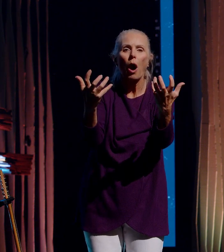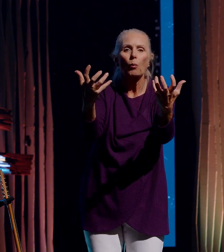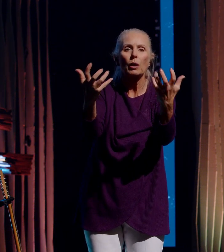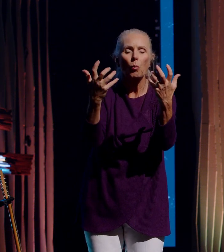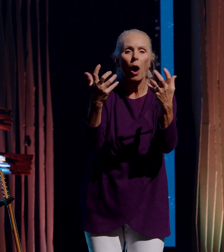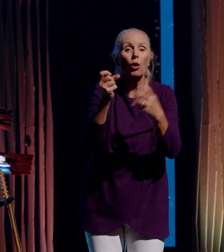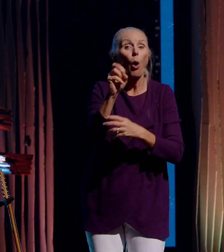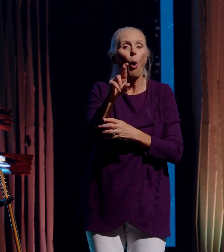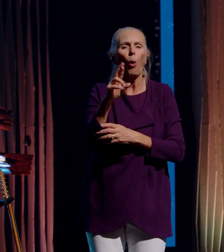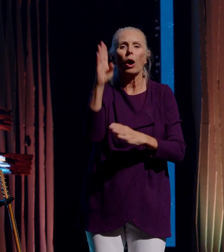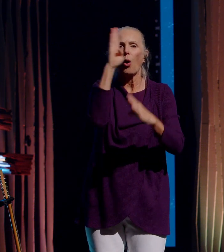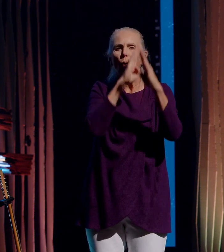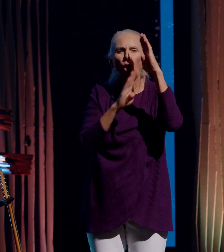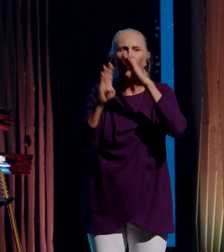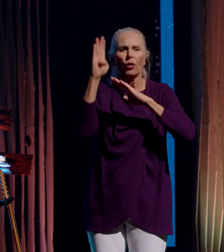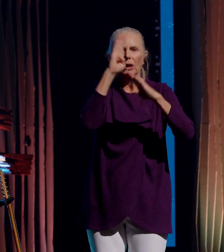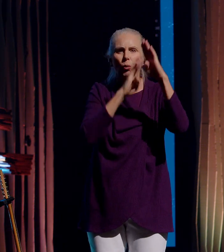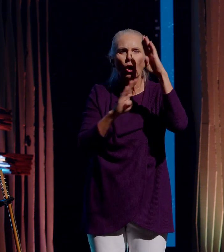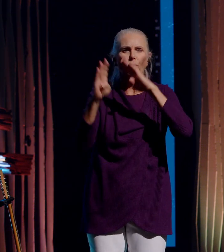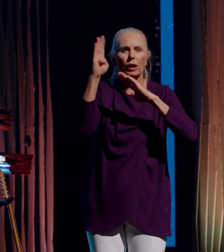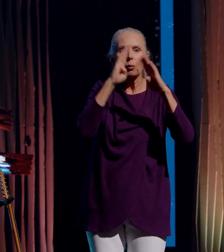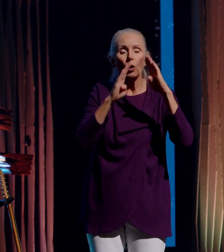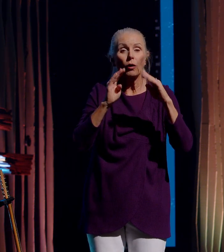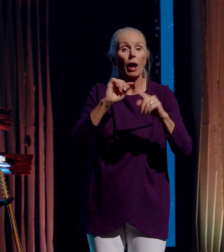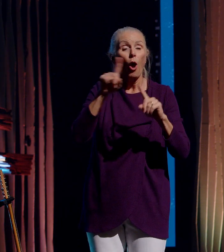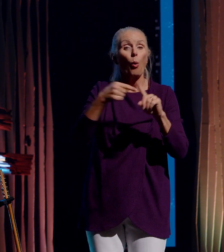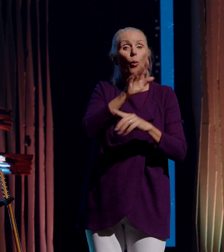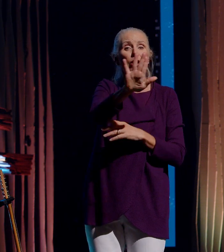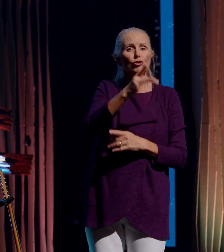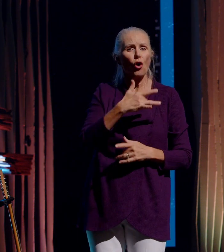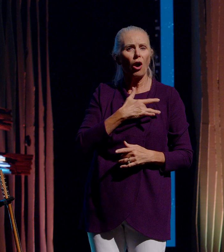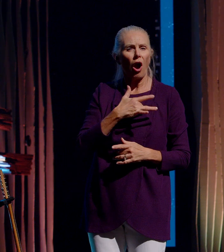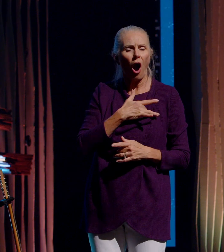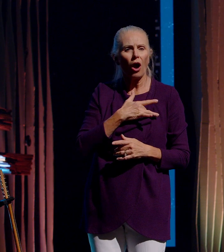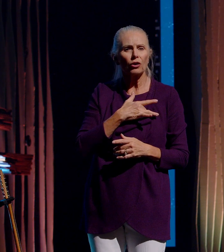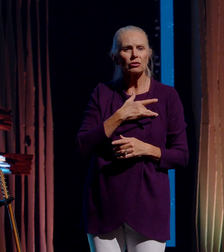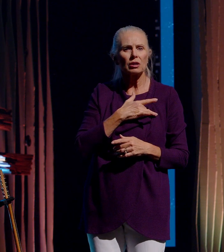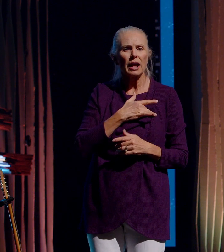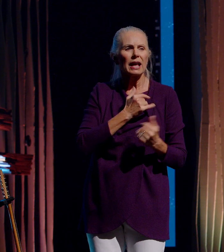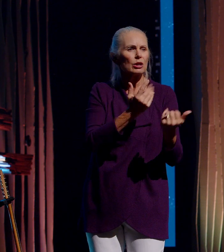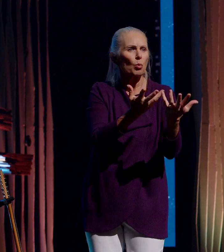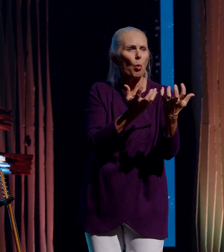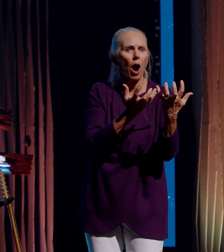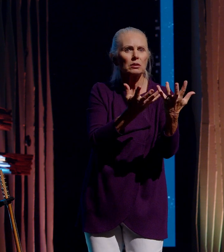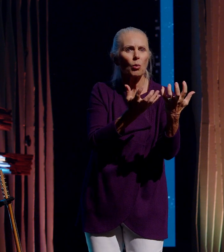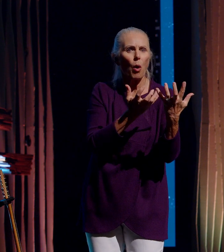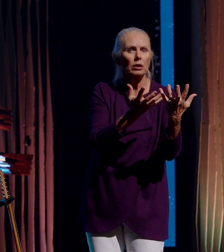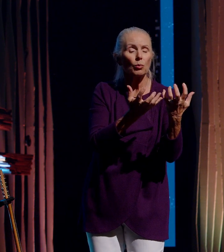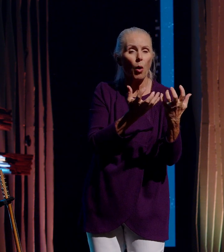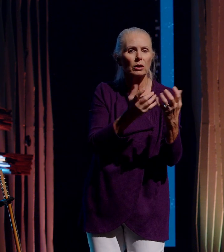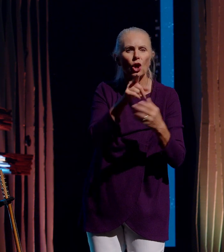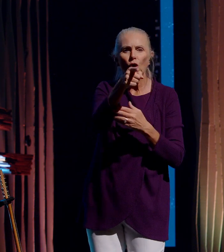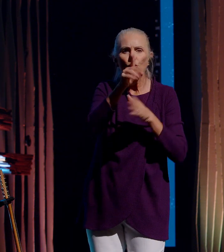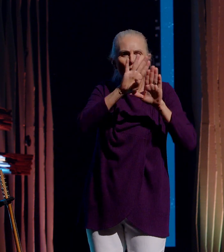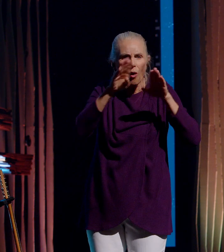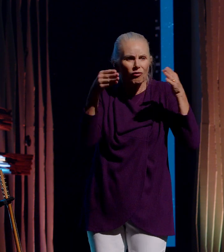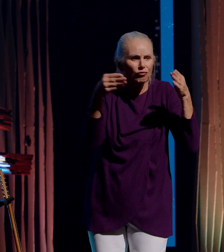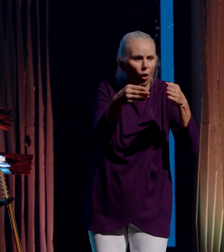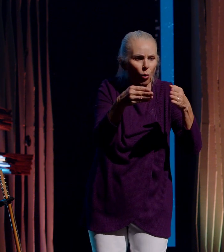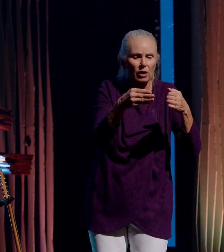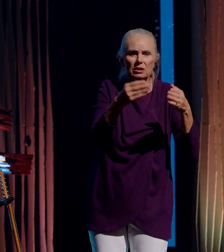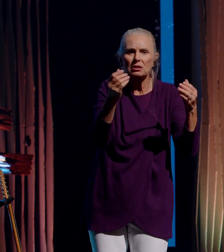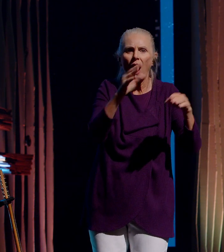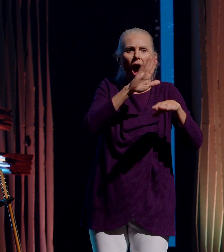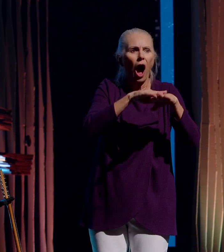of want, what are we doing? We're actually focusing not on what we do have, but rather on what we don't have. We